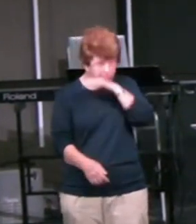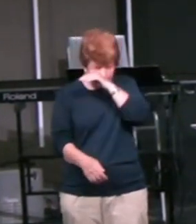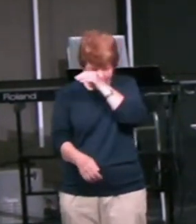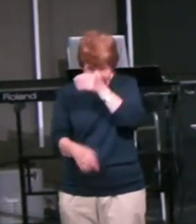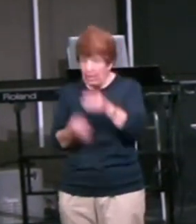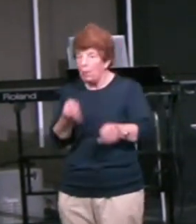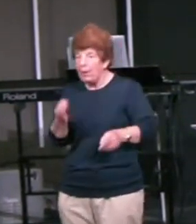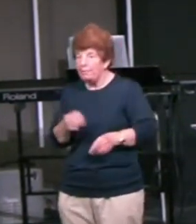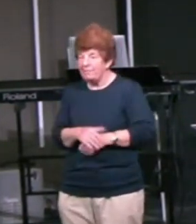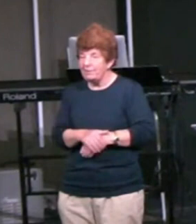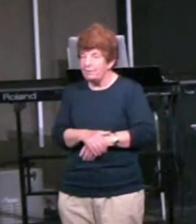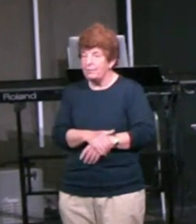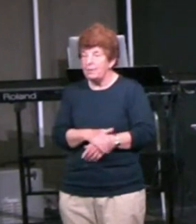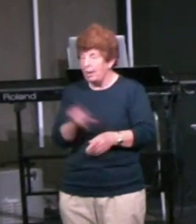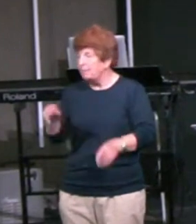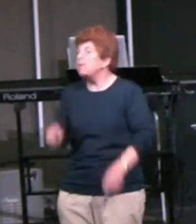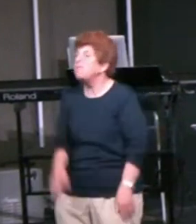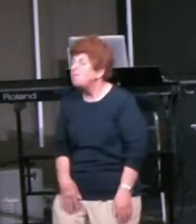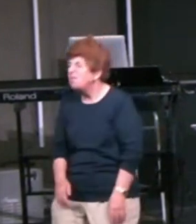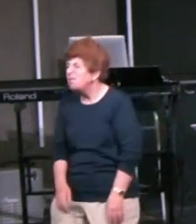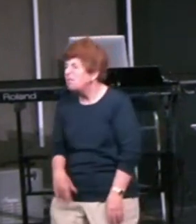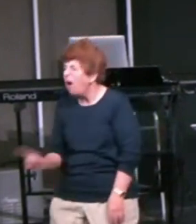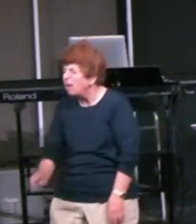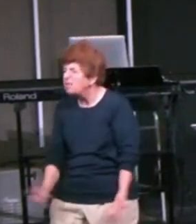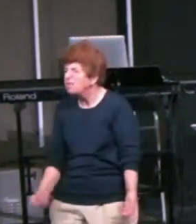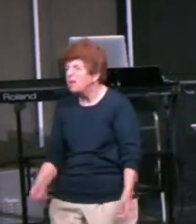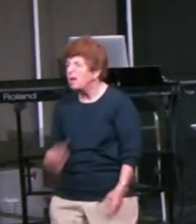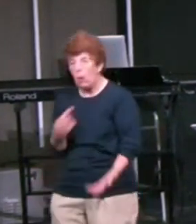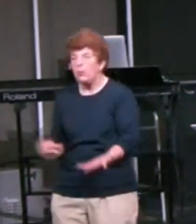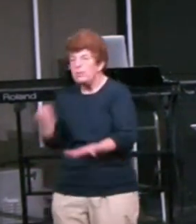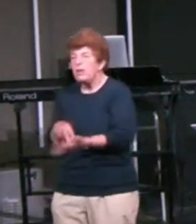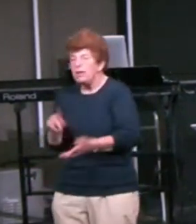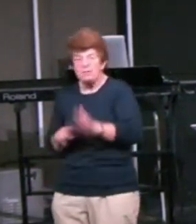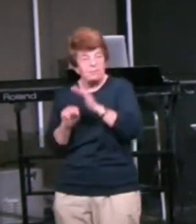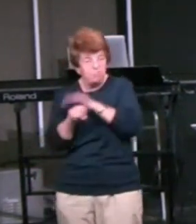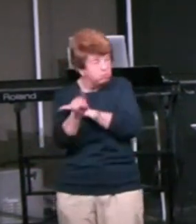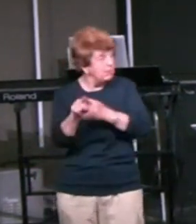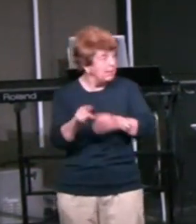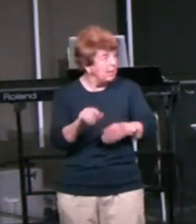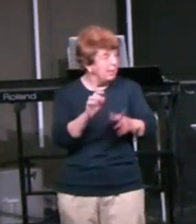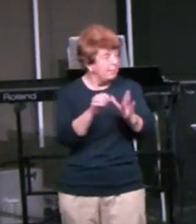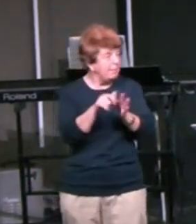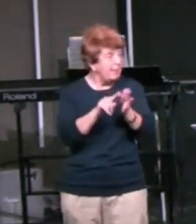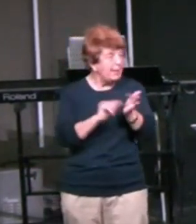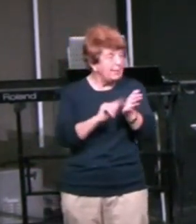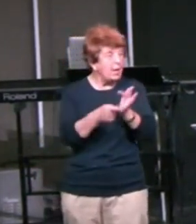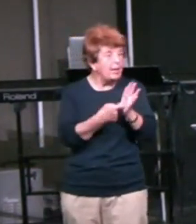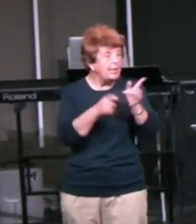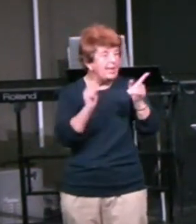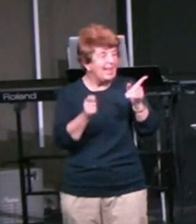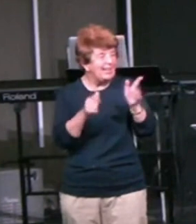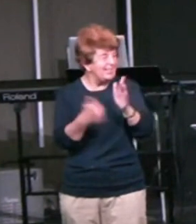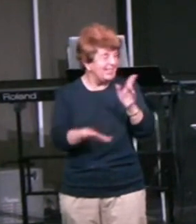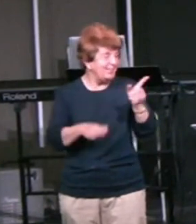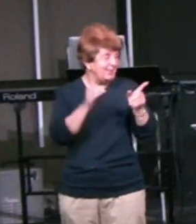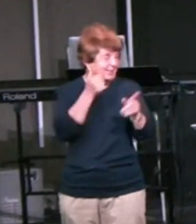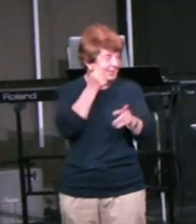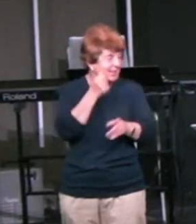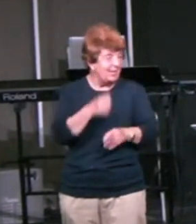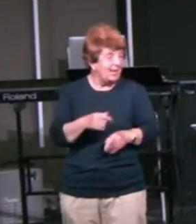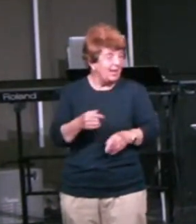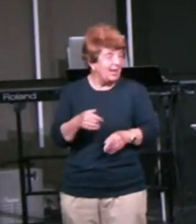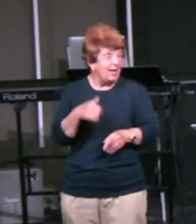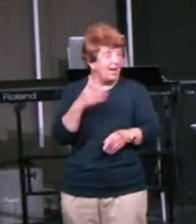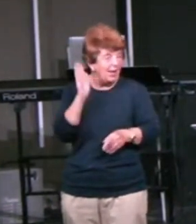I was waiting to listen for groans and see who got up and left. Peter Kirby nearly did, but he decided to stay. But I